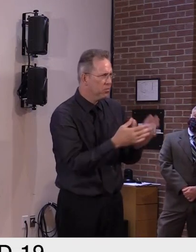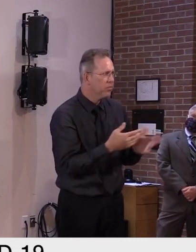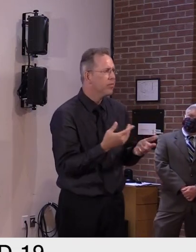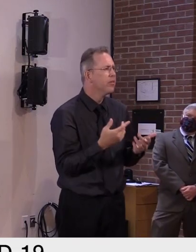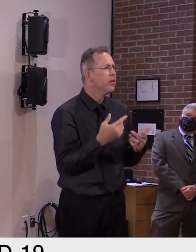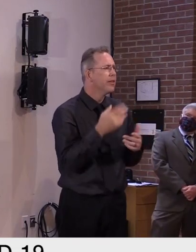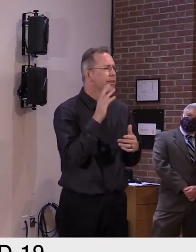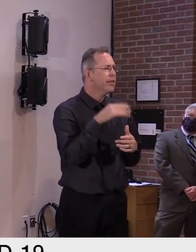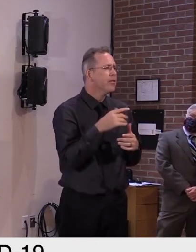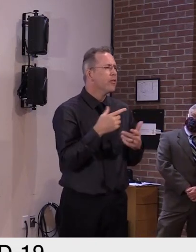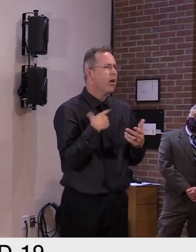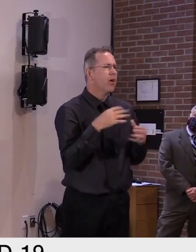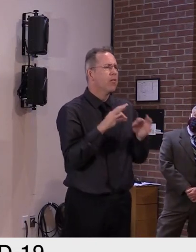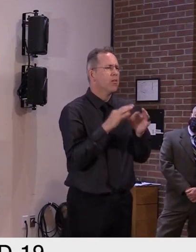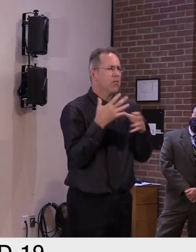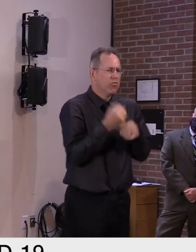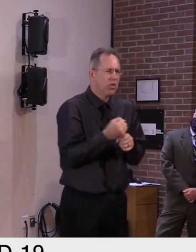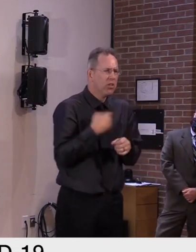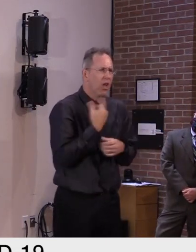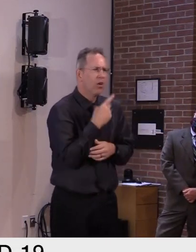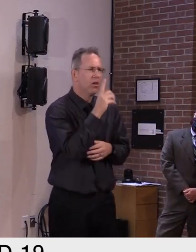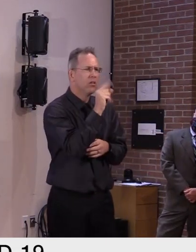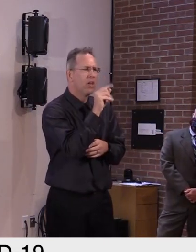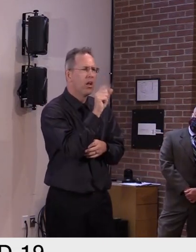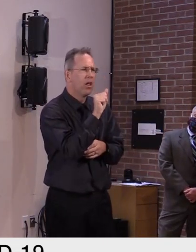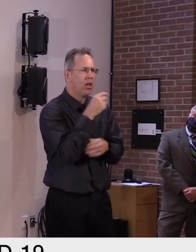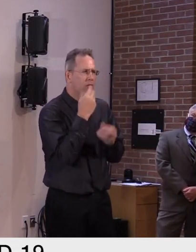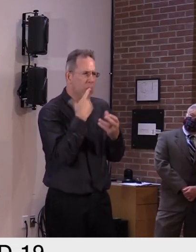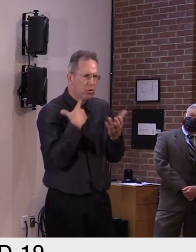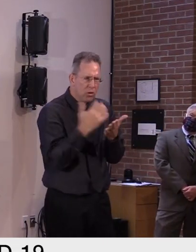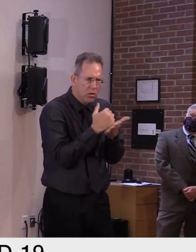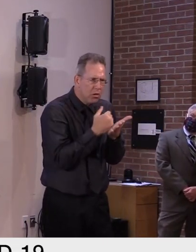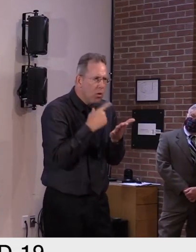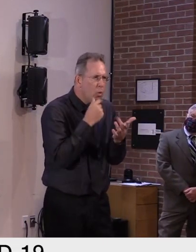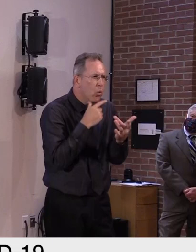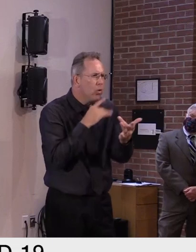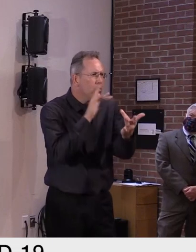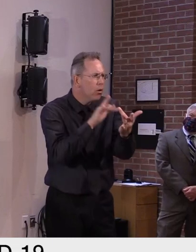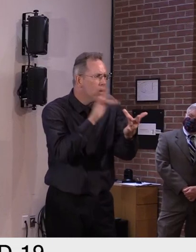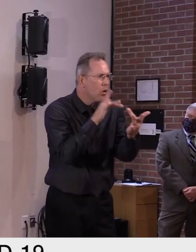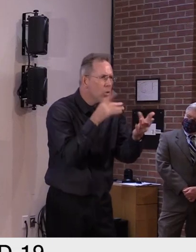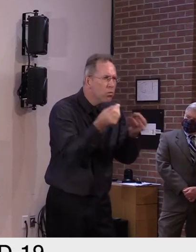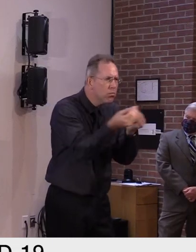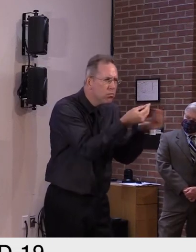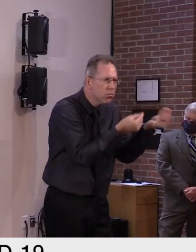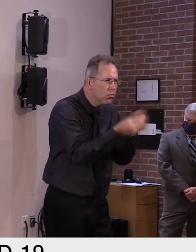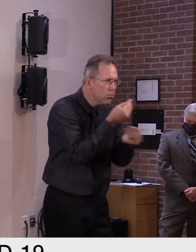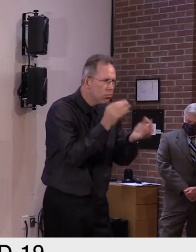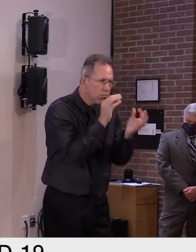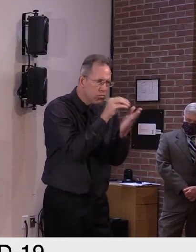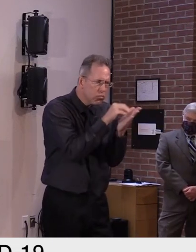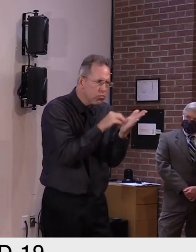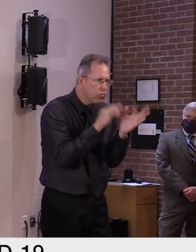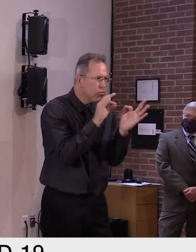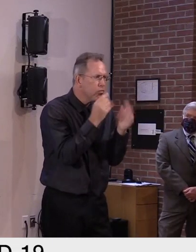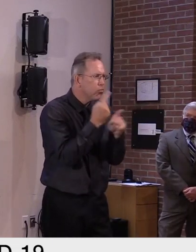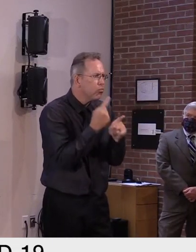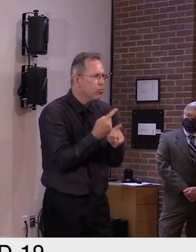containment strategy and in our staff who do that hard work. They are doing more work than